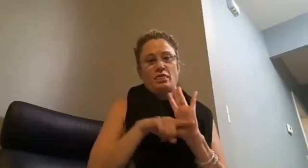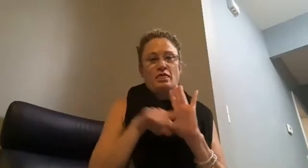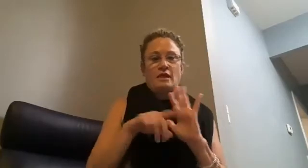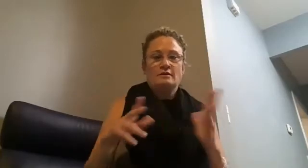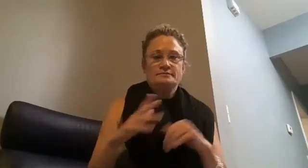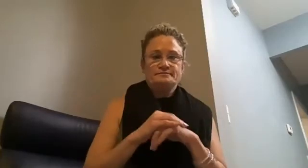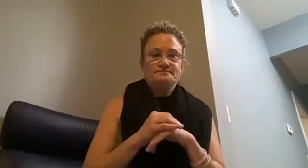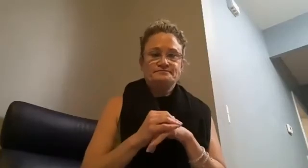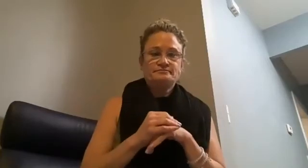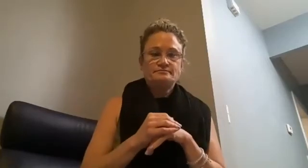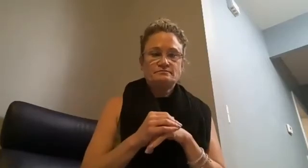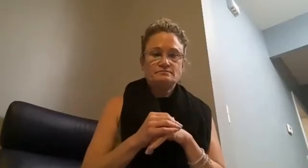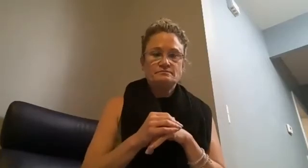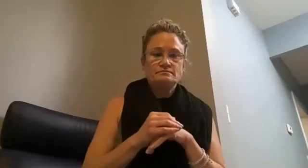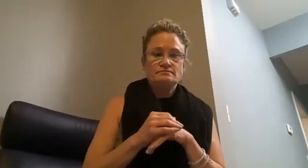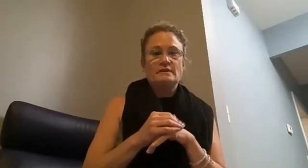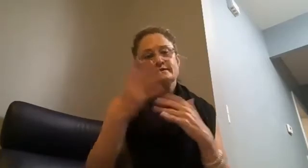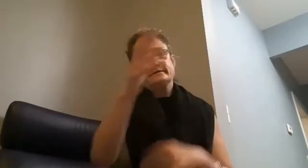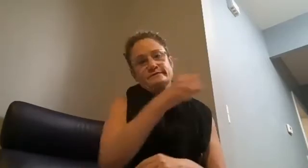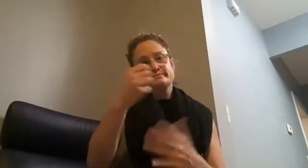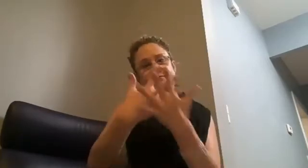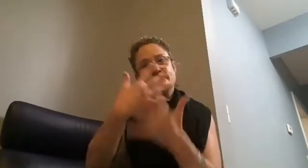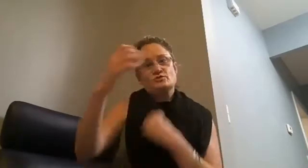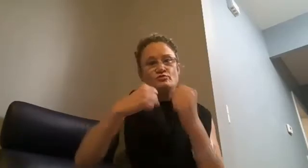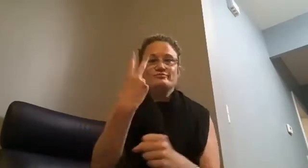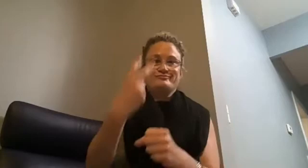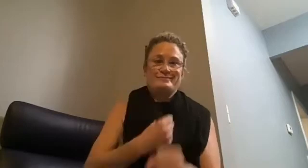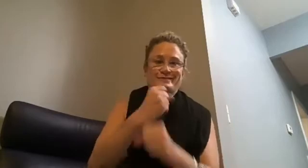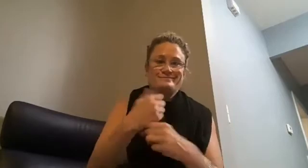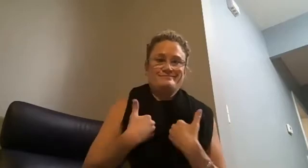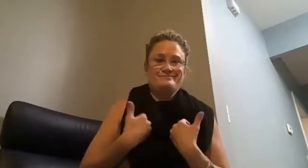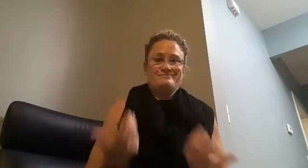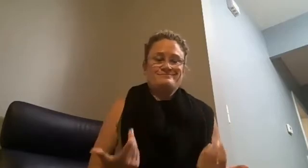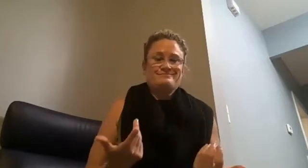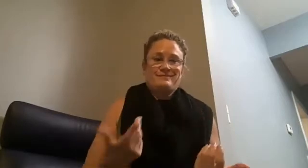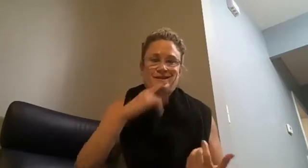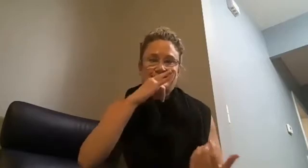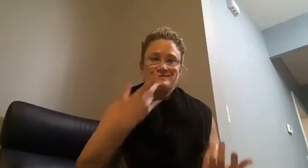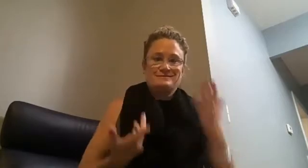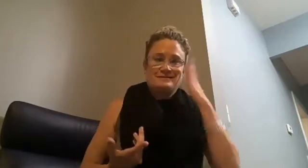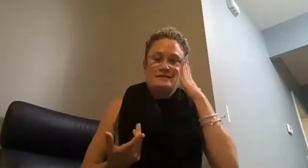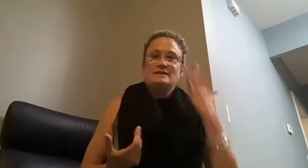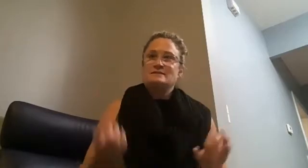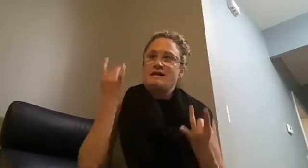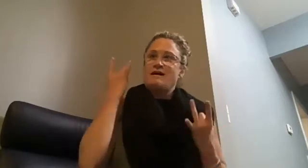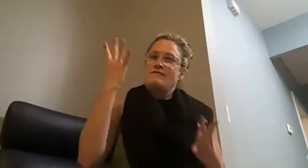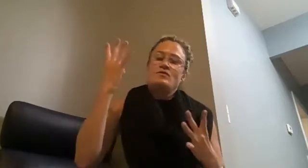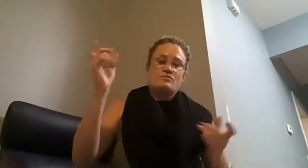net of that is I ended up in a juvenile hall for 2 years. That place was, let's say, very poorly run and was eventually